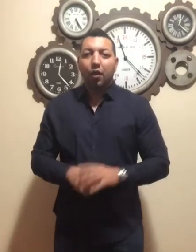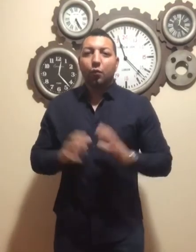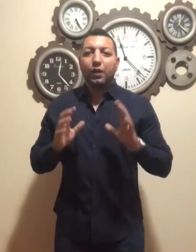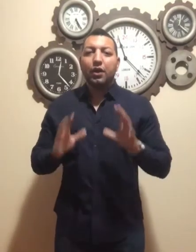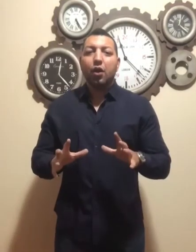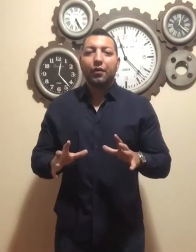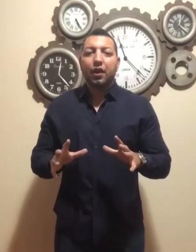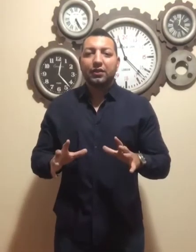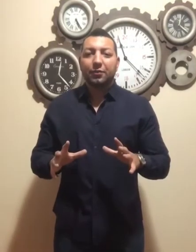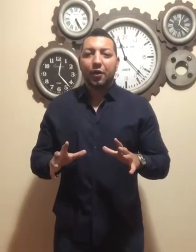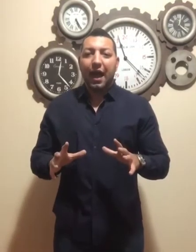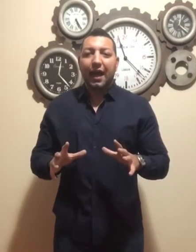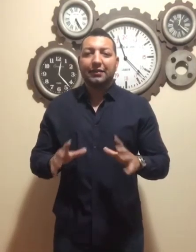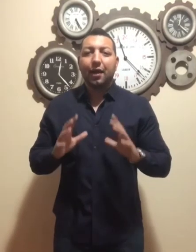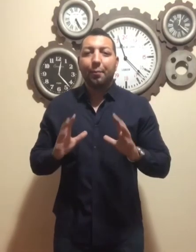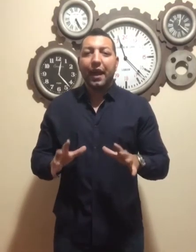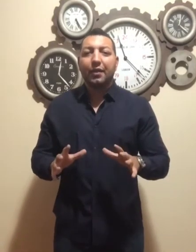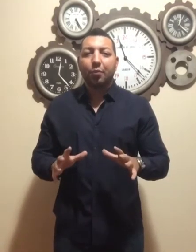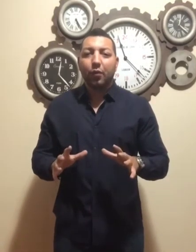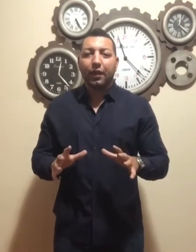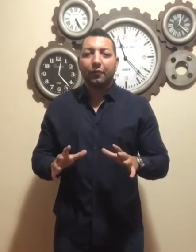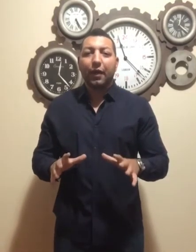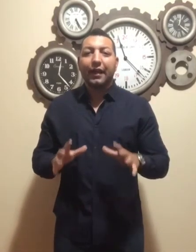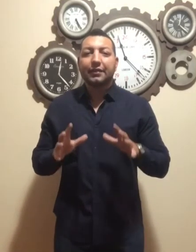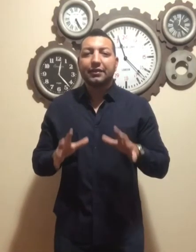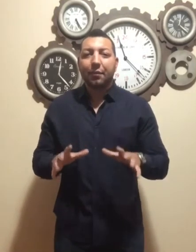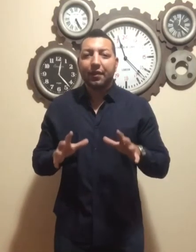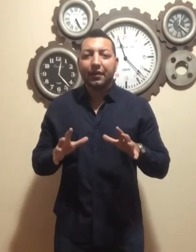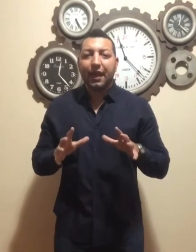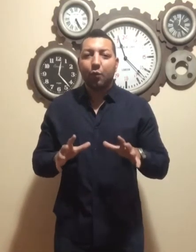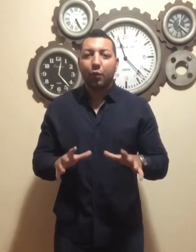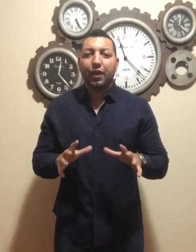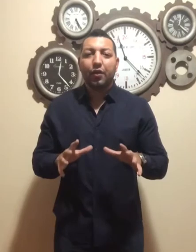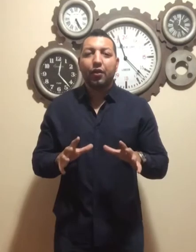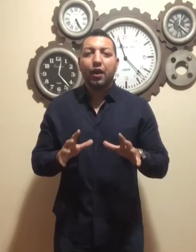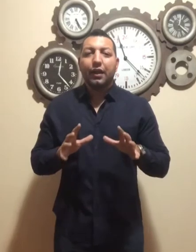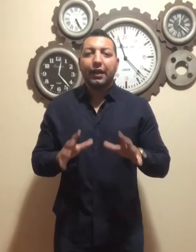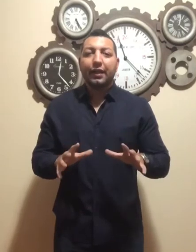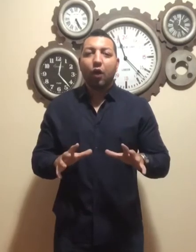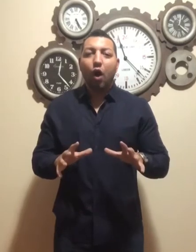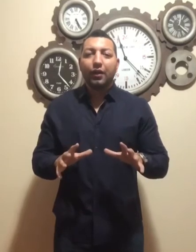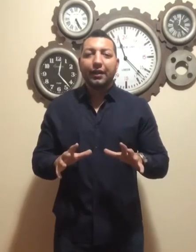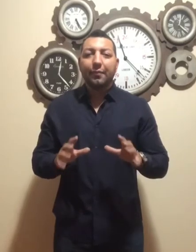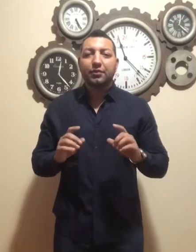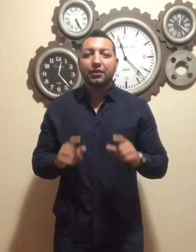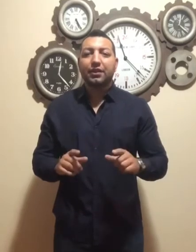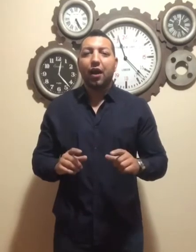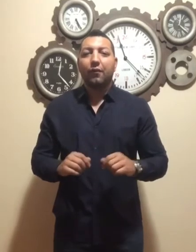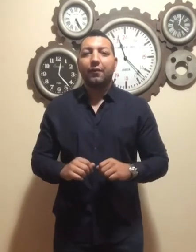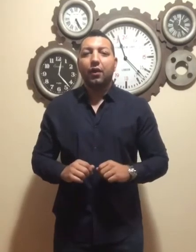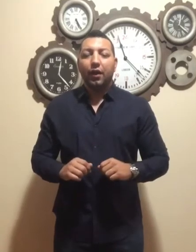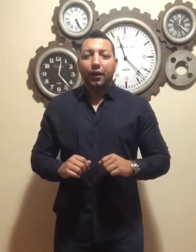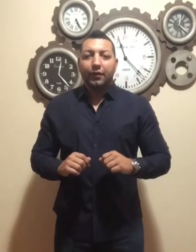we know the customer has a pain point, right? Something that we are calling them to solve.